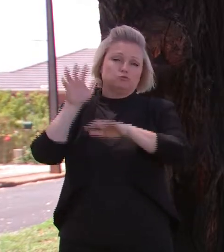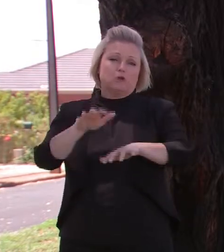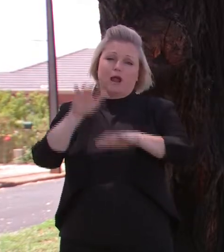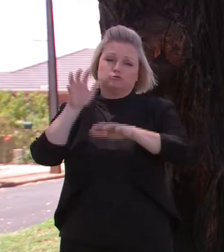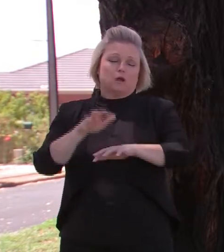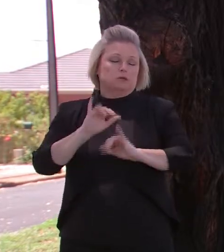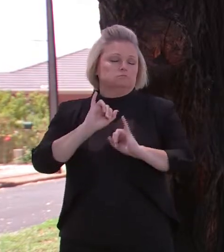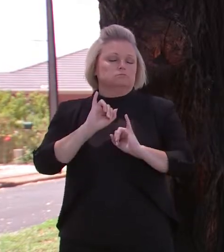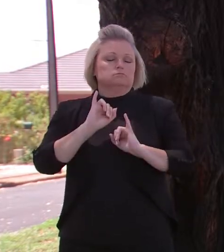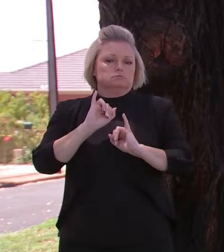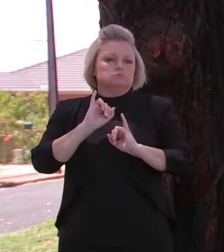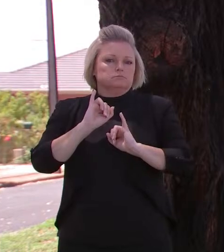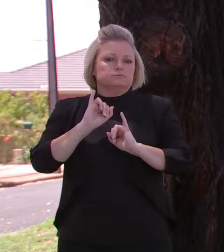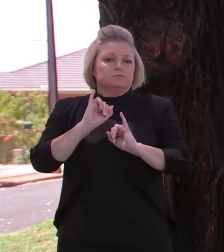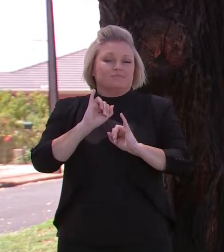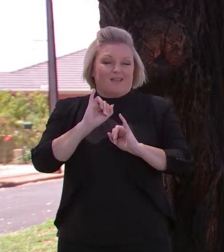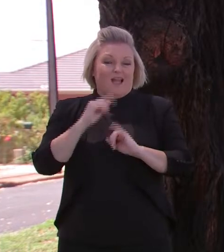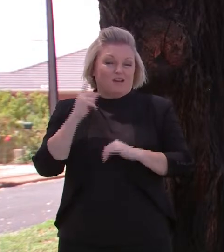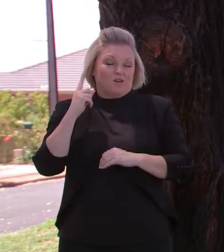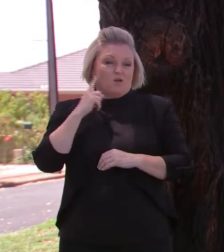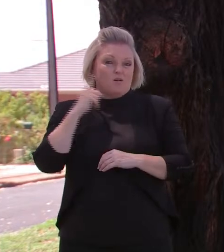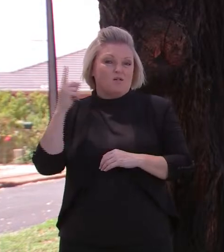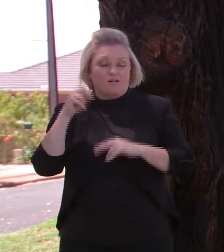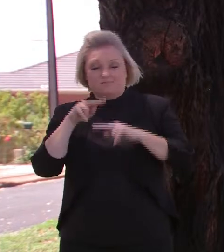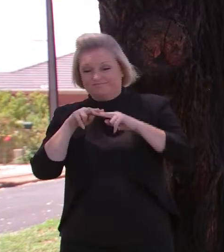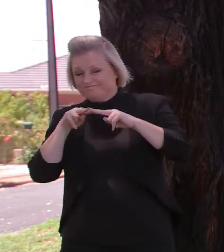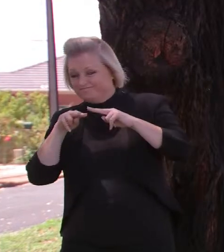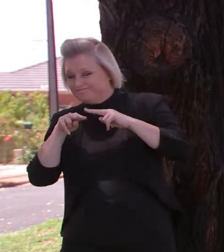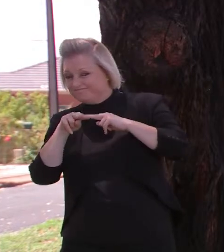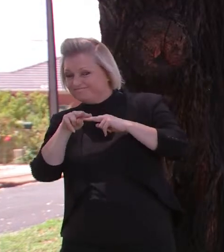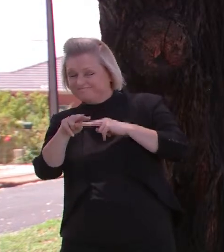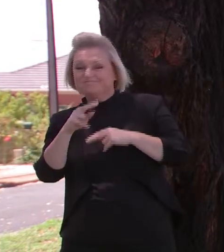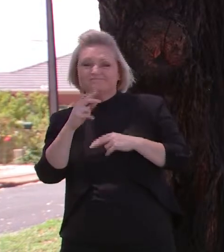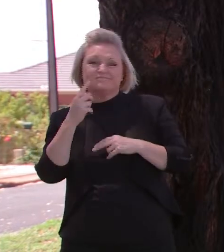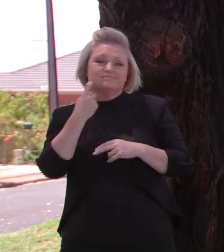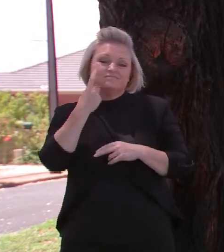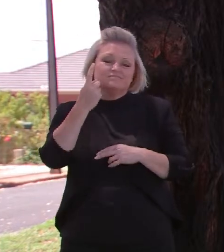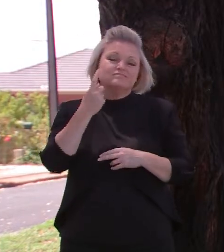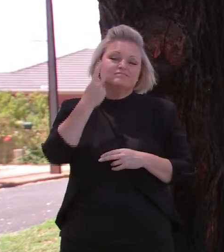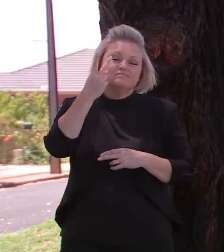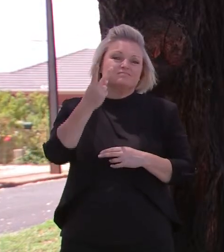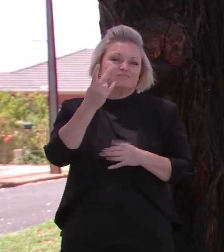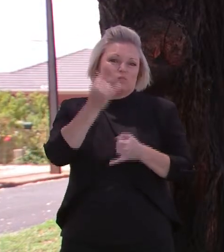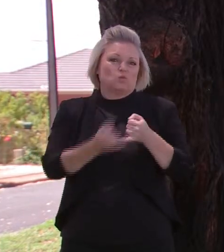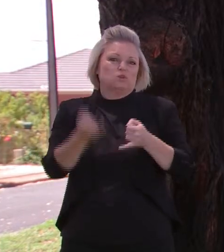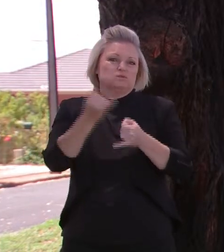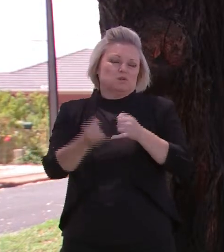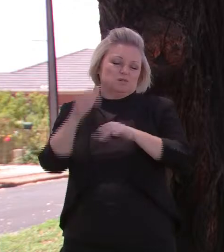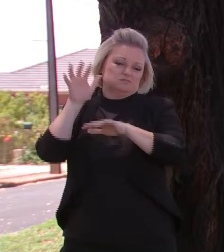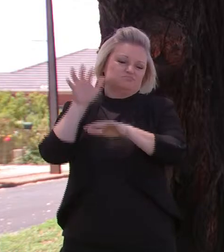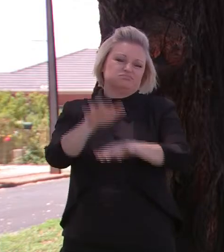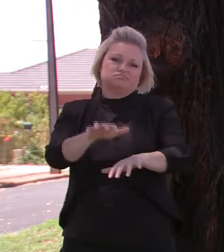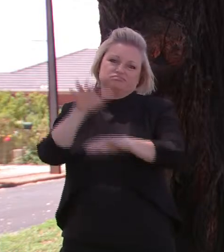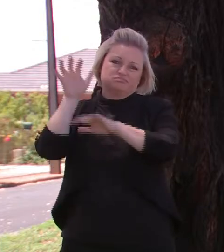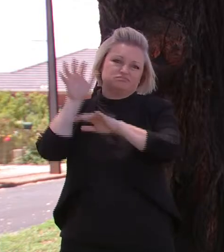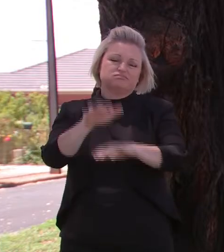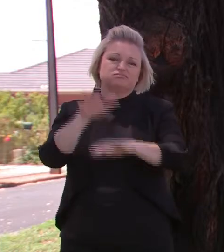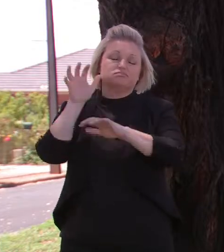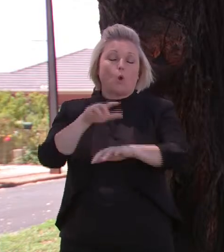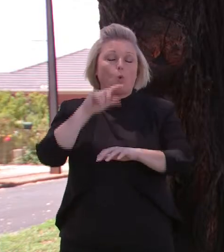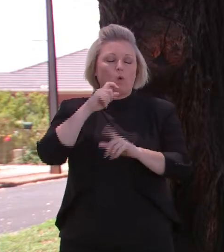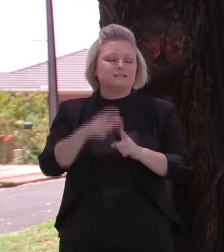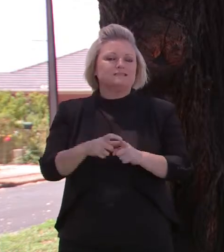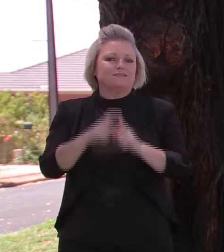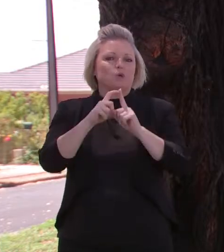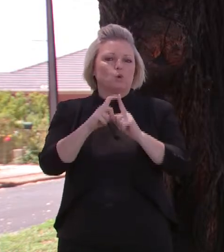concerned now of the forecast for very heavy rainfalls over the next 48, 72 hours in South Australia. This is going to make it very difficult. The